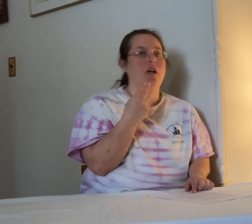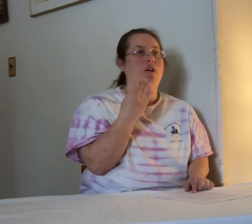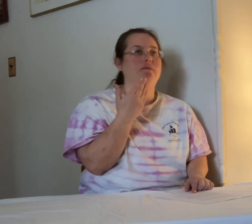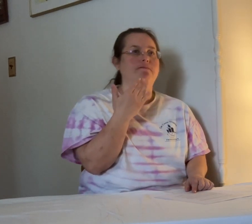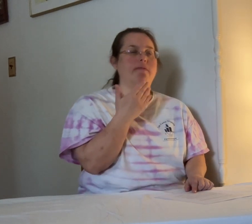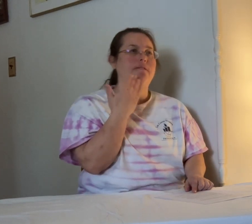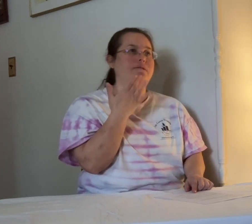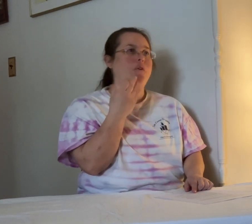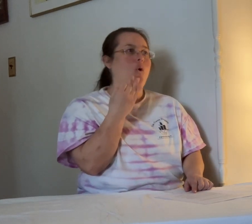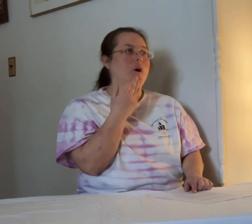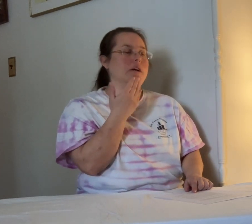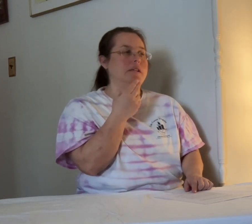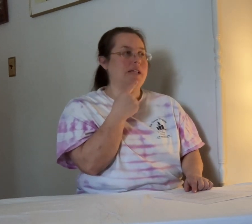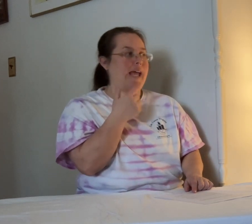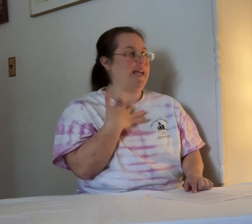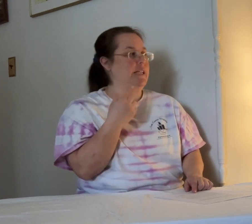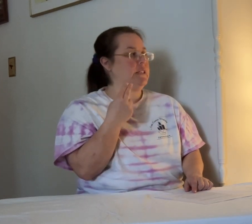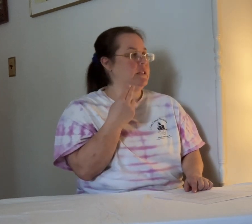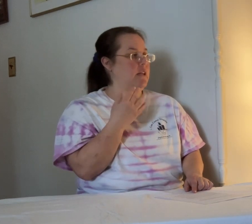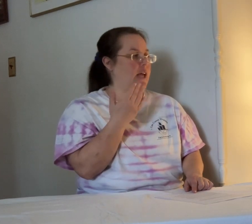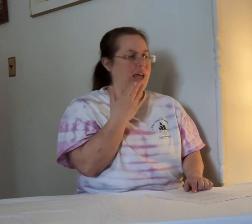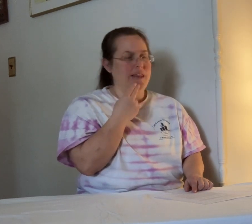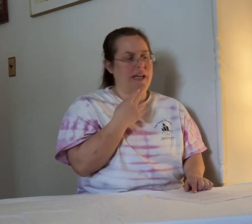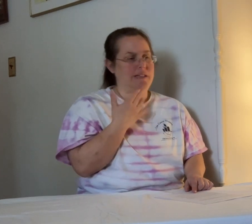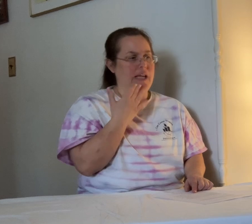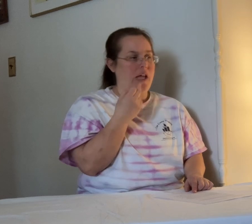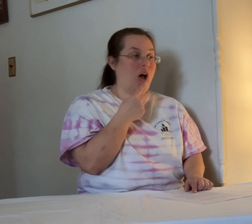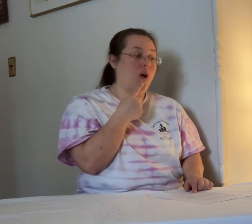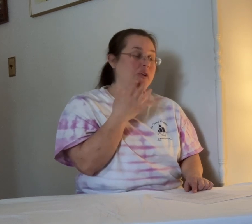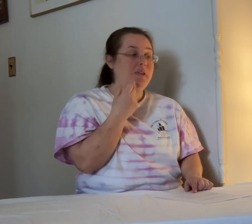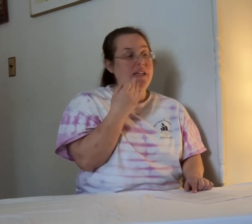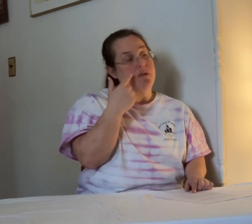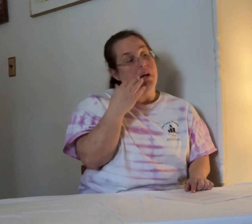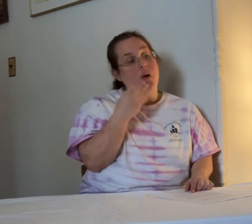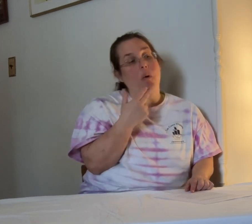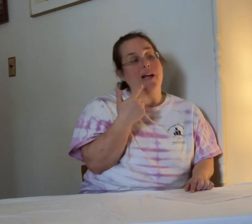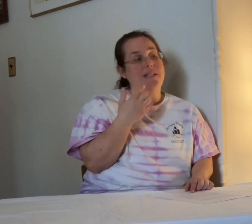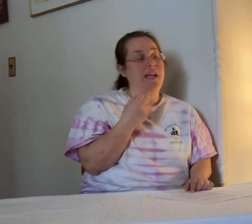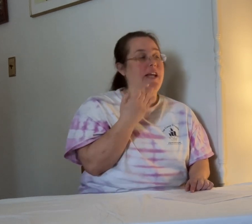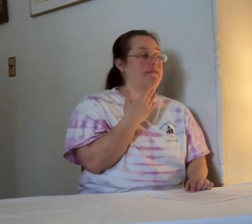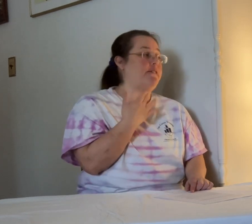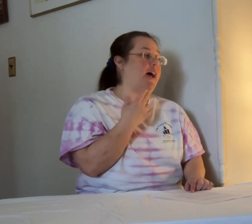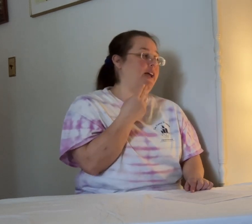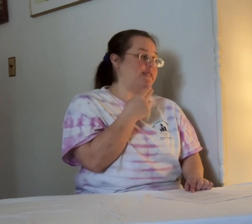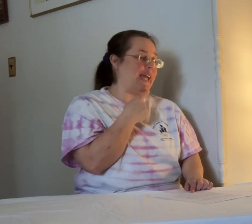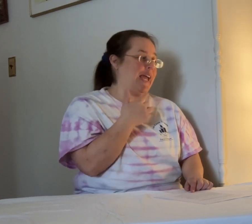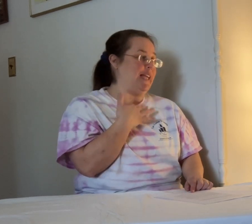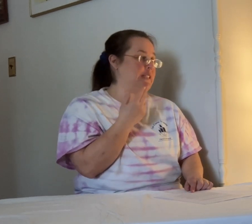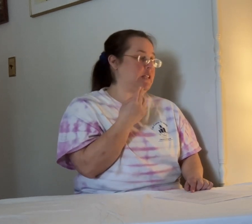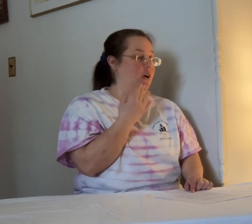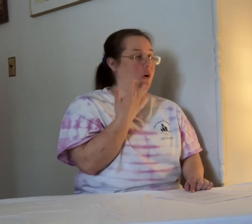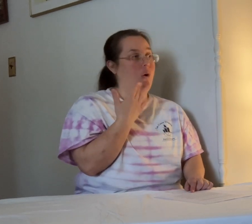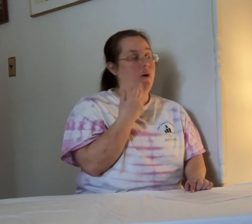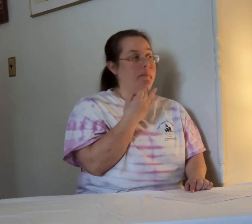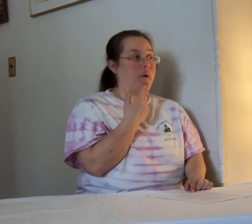until 4 days, and they say, oh, you need to request it in 5 days or